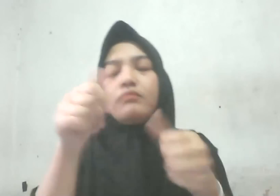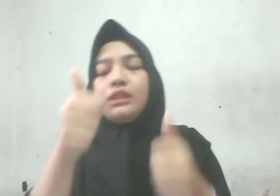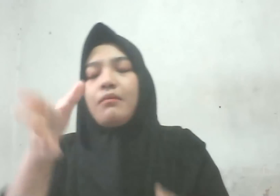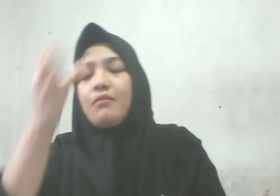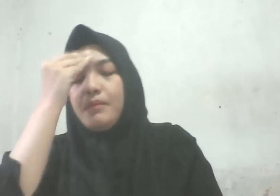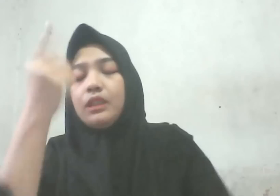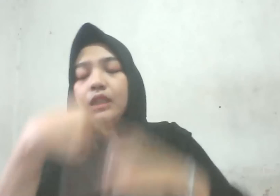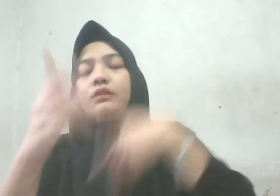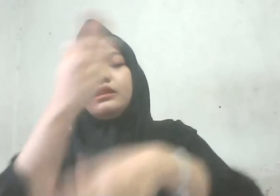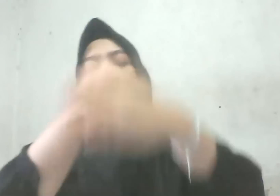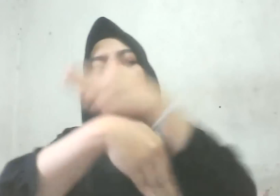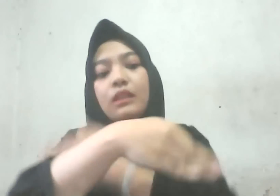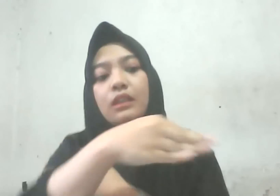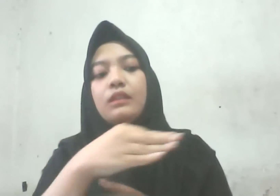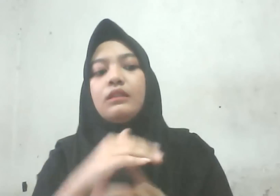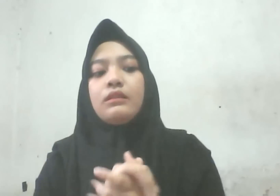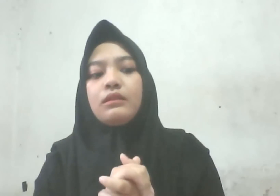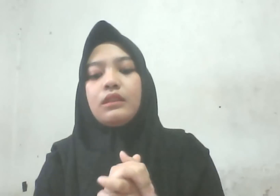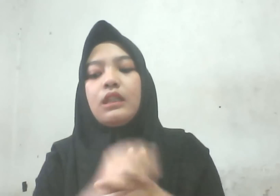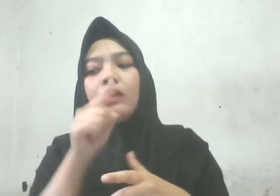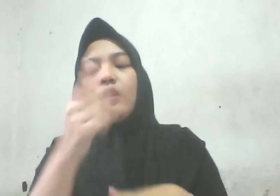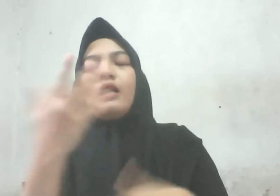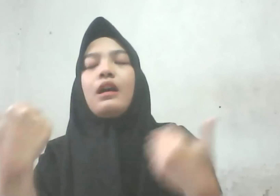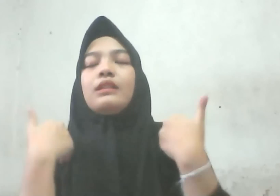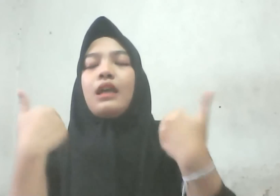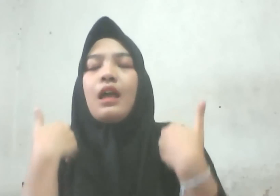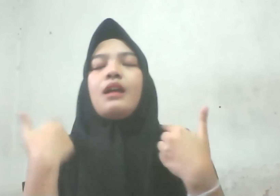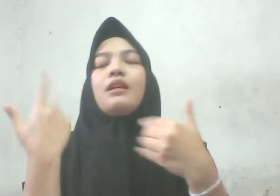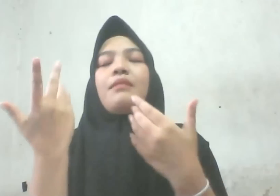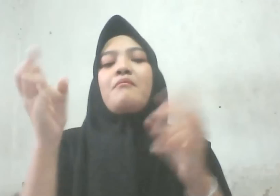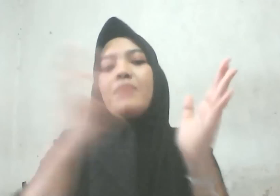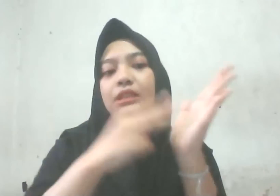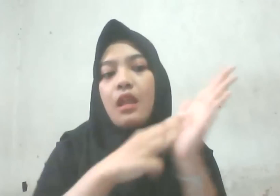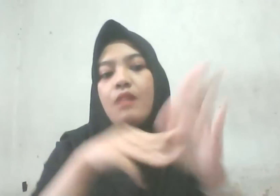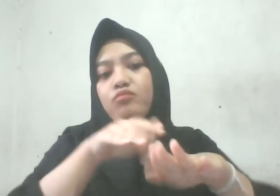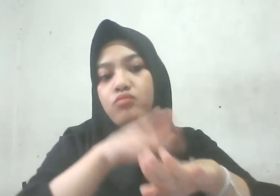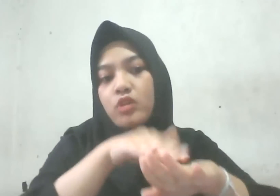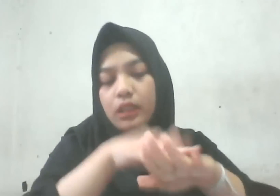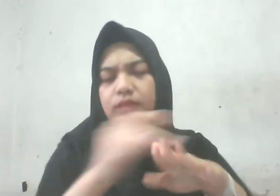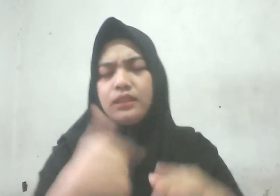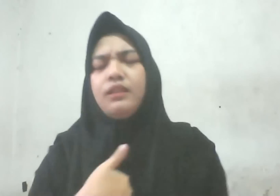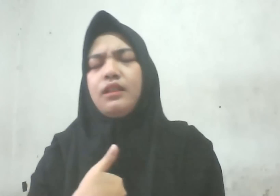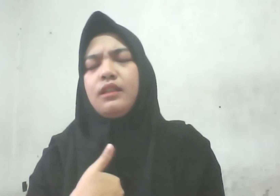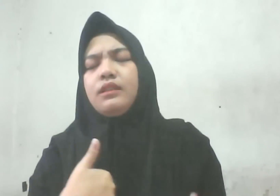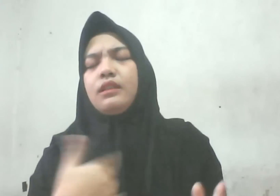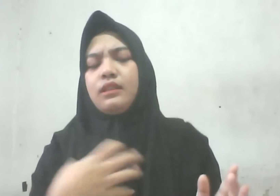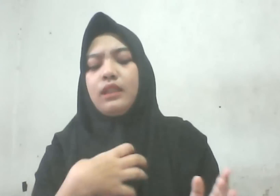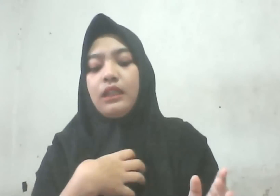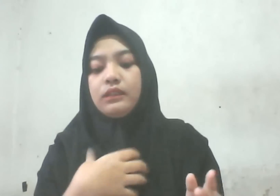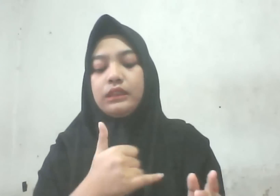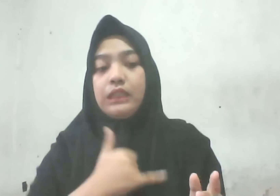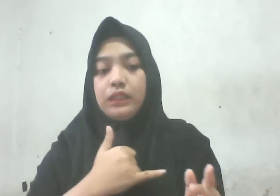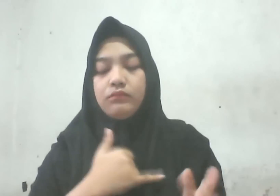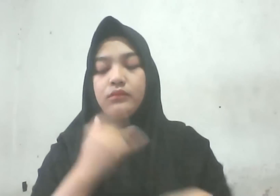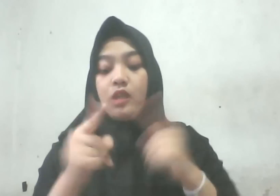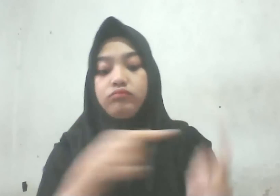disability as a social and cultural problem. And I imagine for many of you here today, you will be very